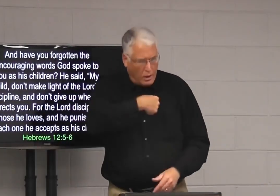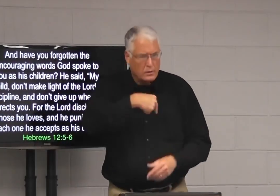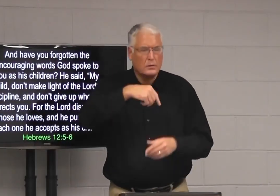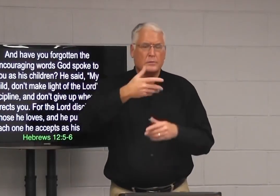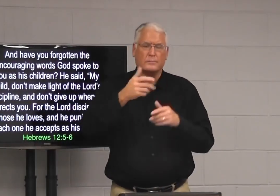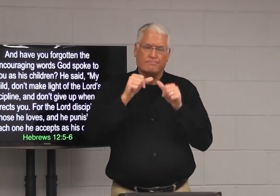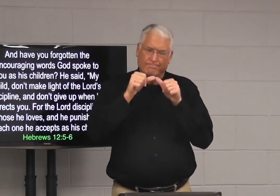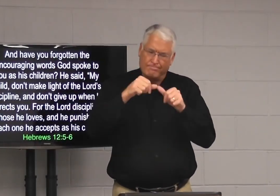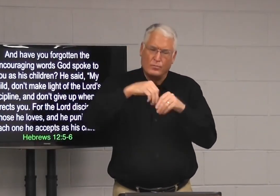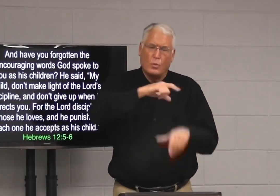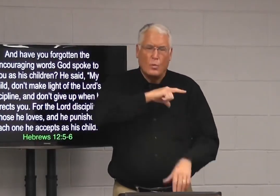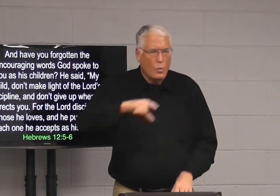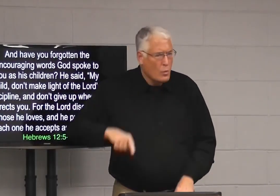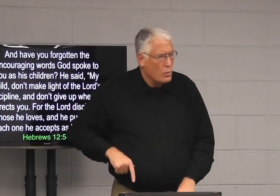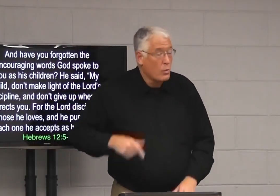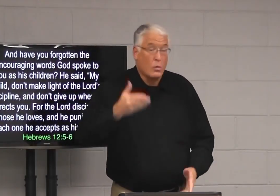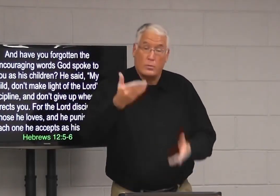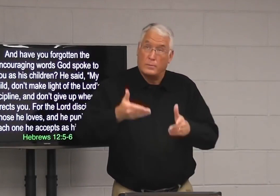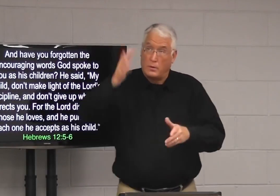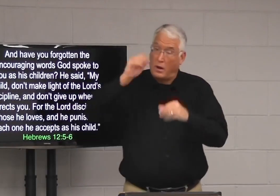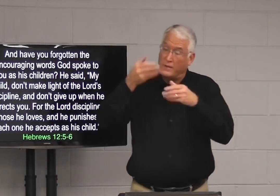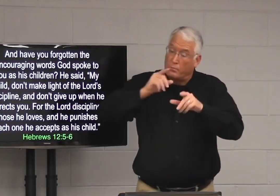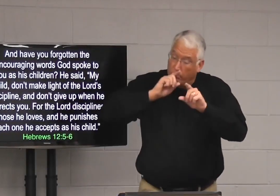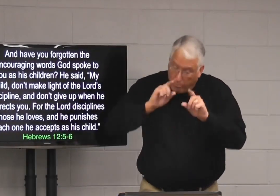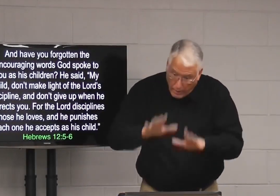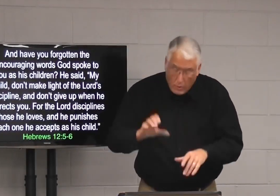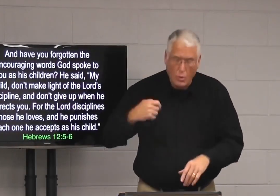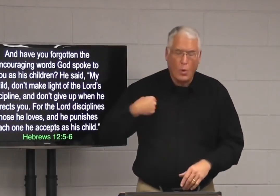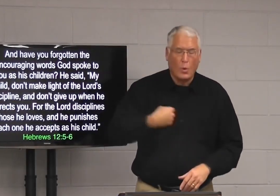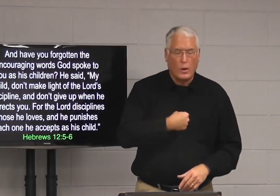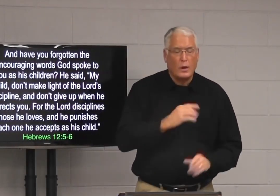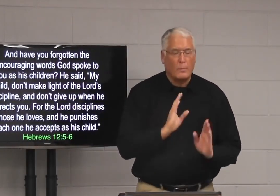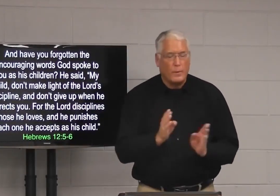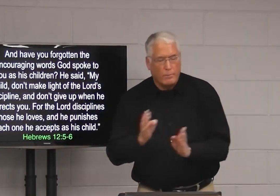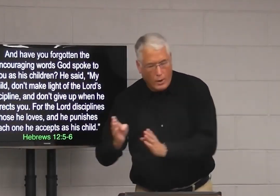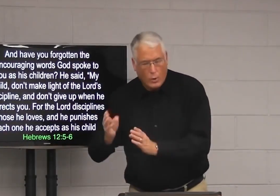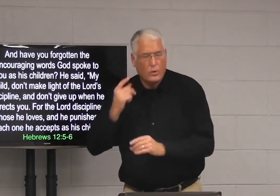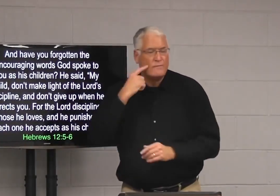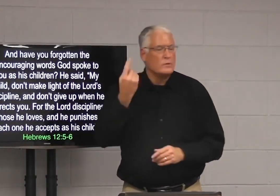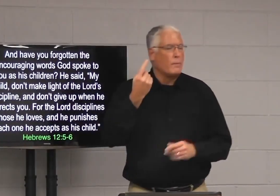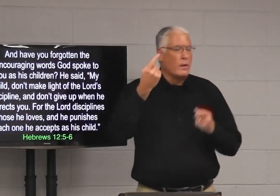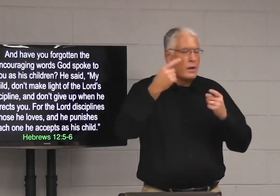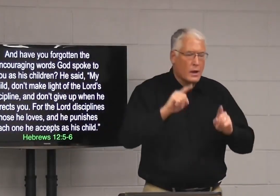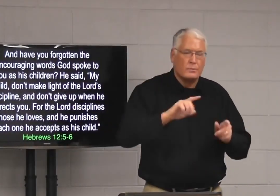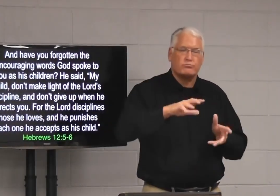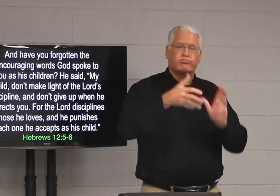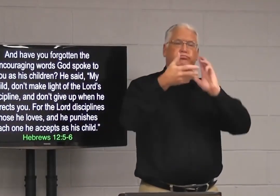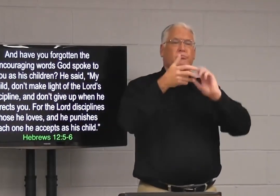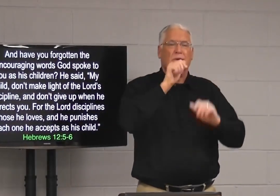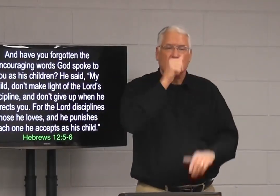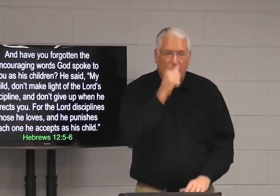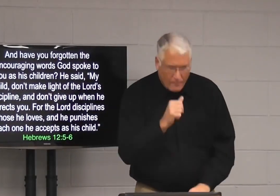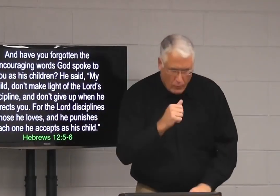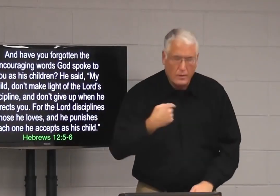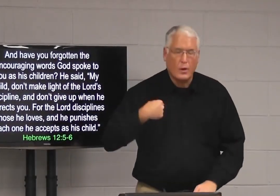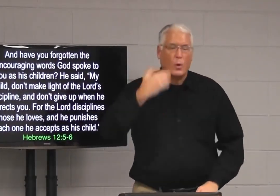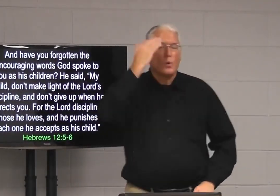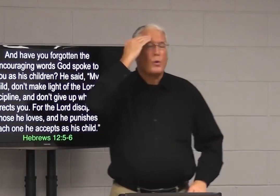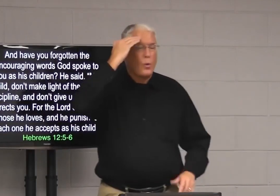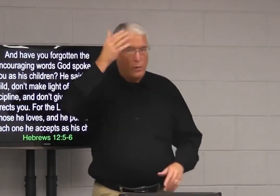others, to encourage us to stay consistent in the Lord. The Lord blesses us to prepare us maybe